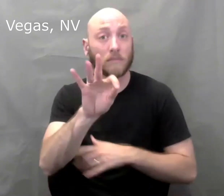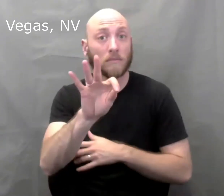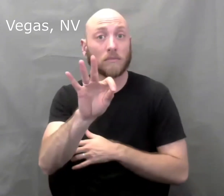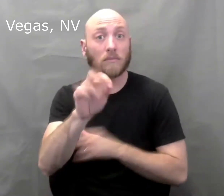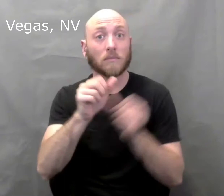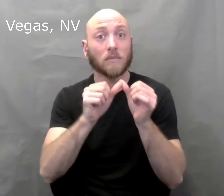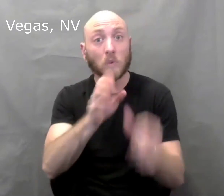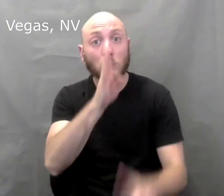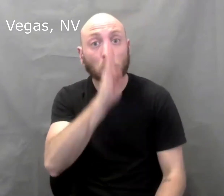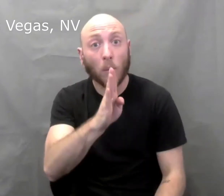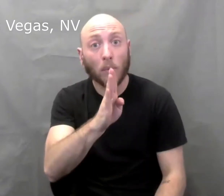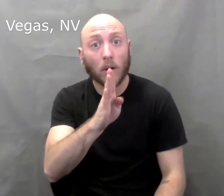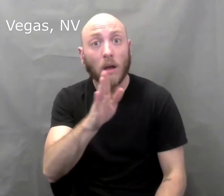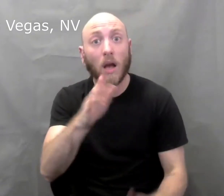the ability to